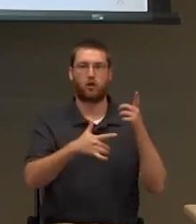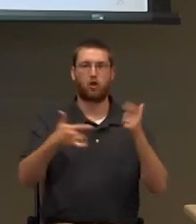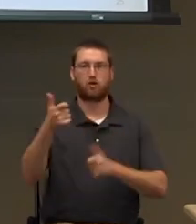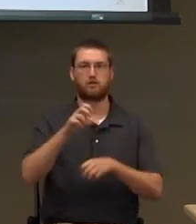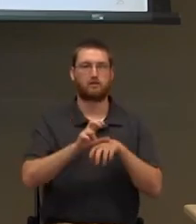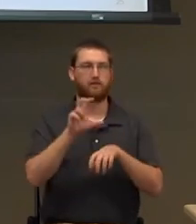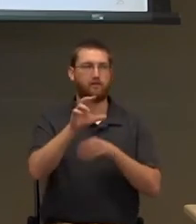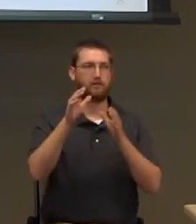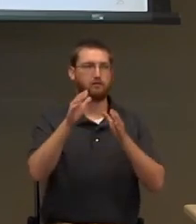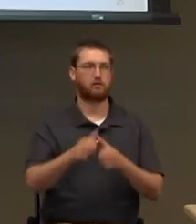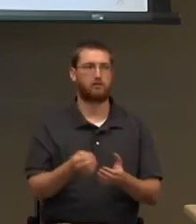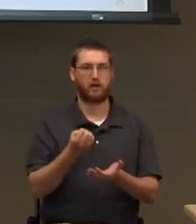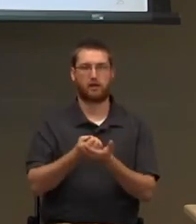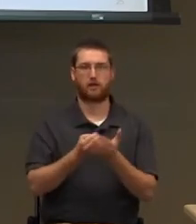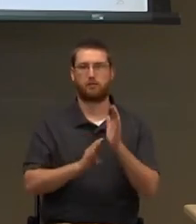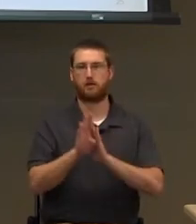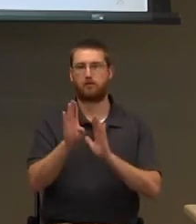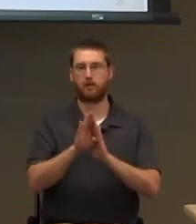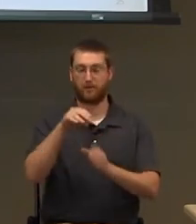development in Danville, Boyle County.